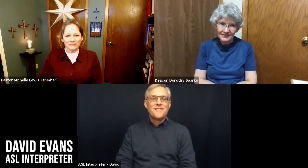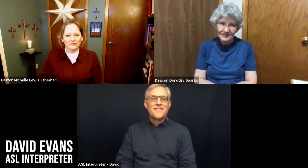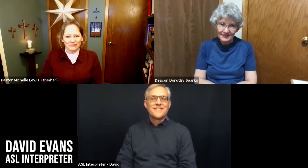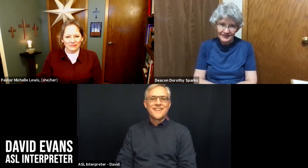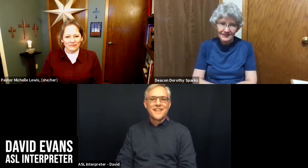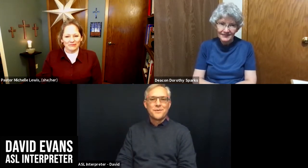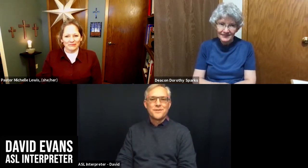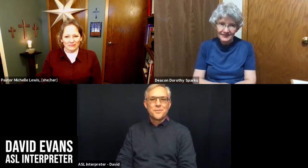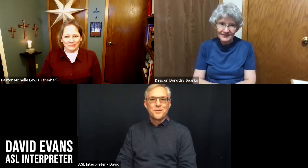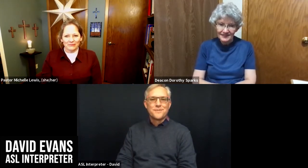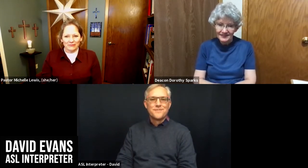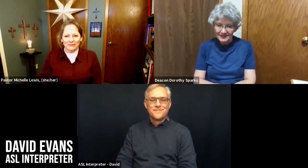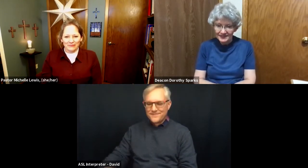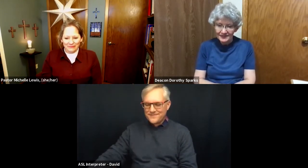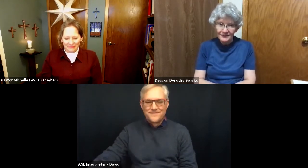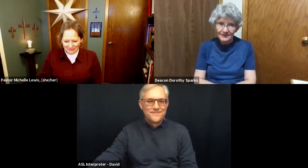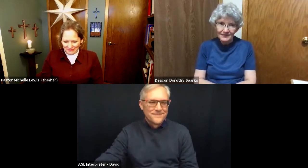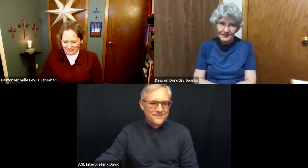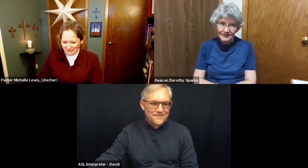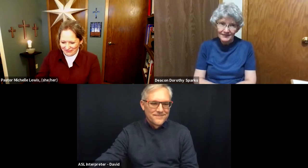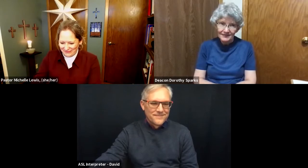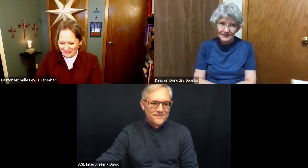And I'm David Evans, sign language interpreter.